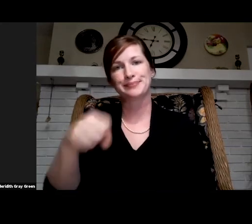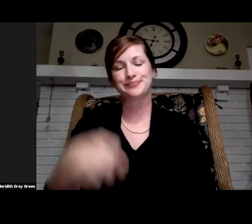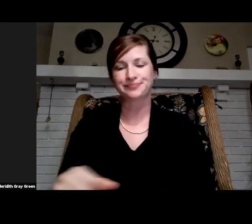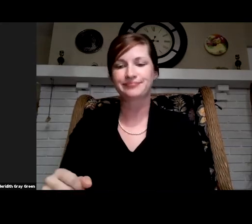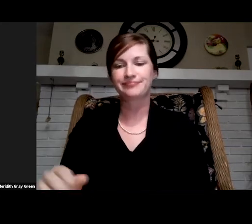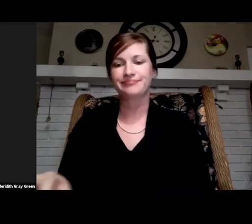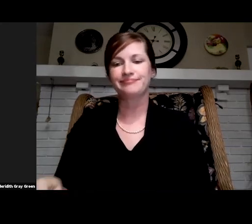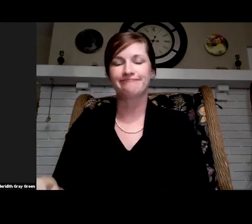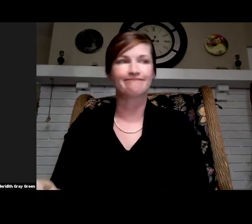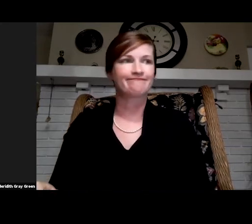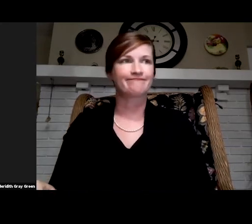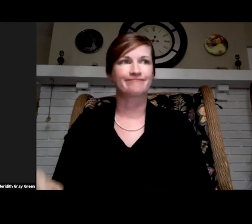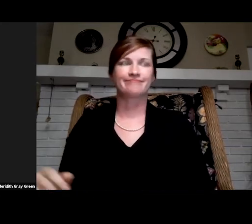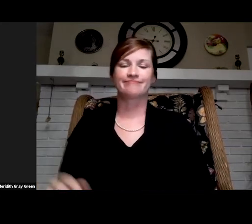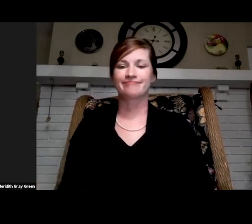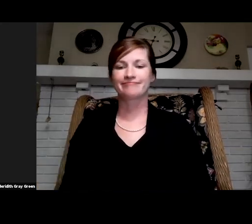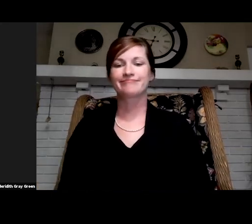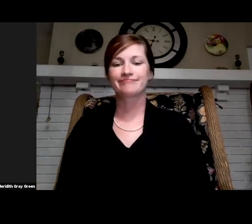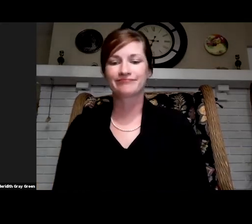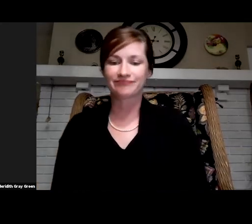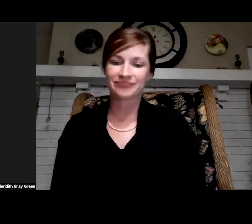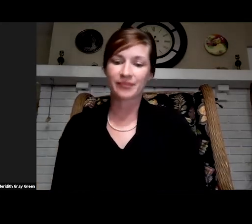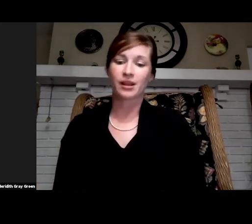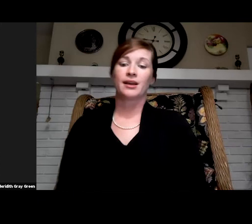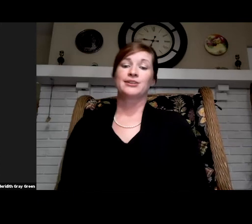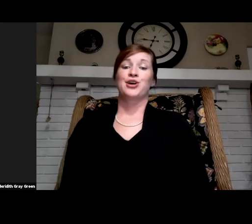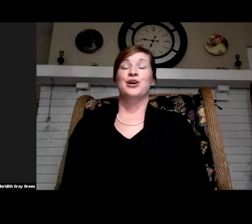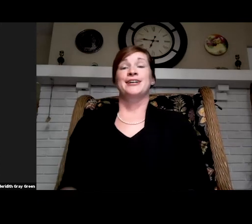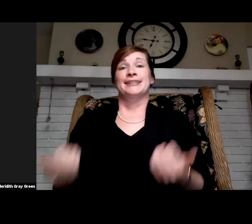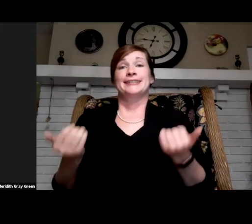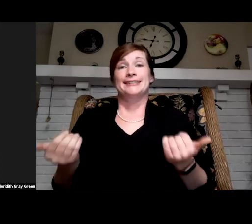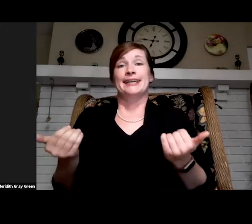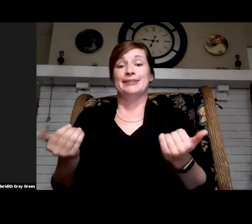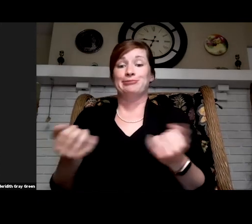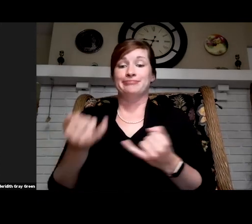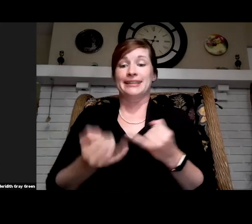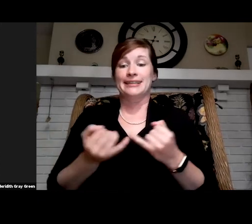Melissa said, both. I can relate to both. Yeah.